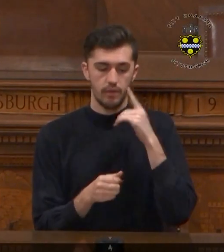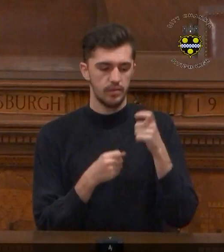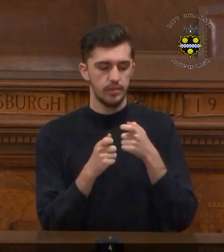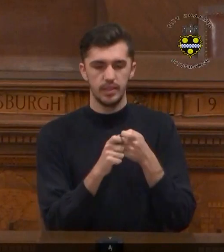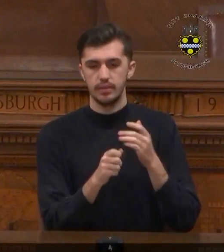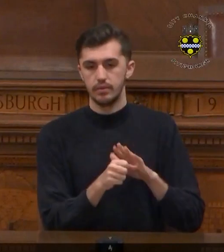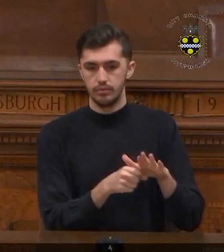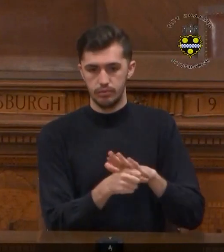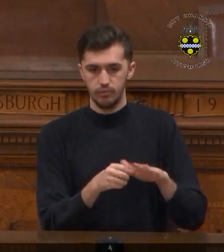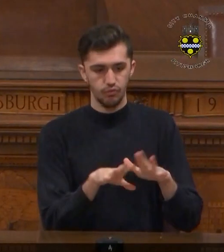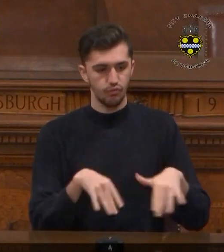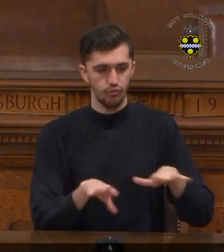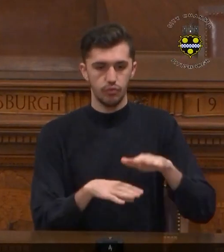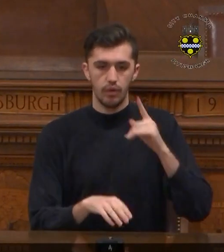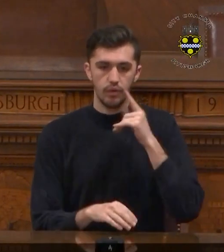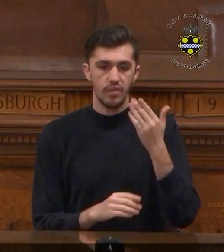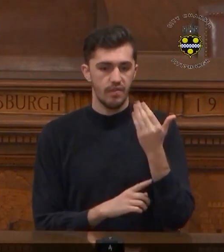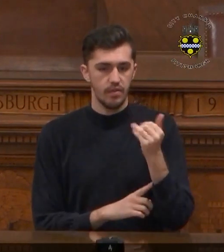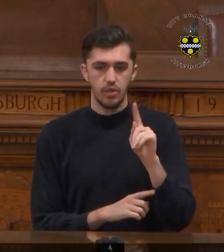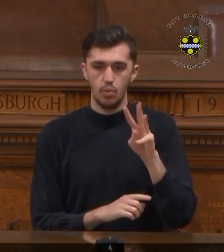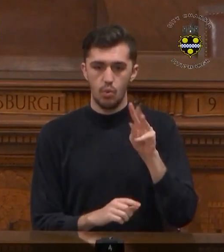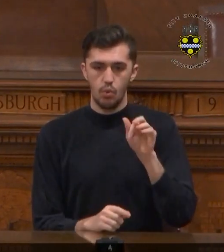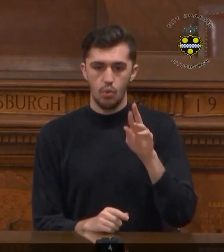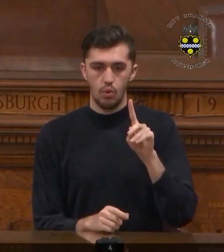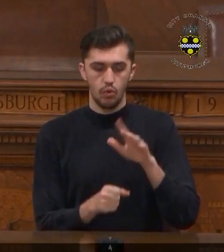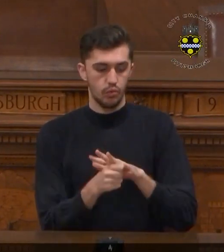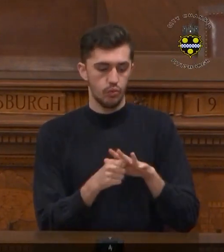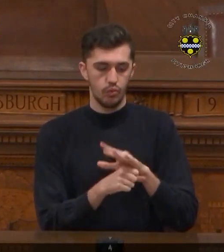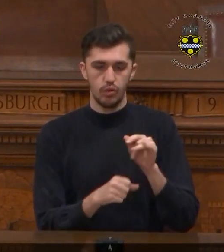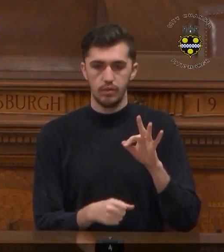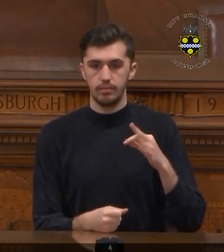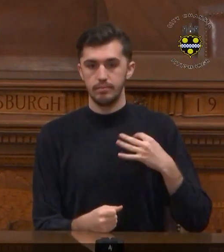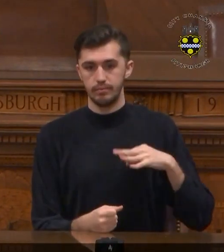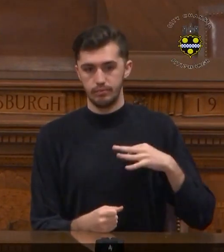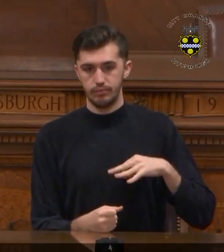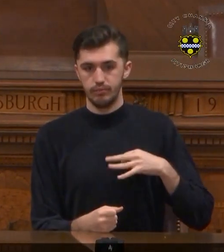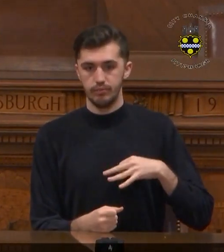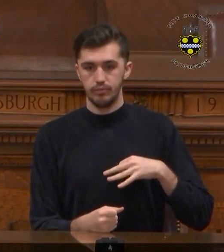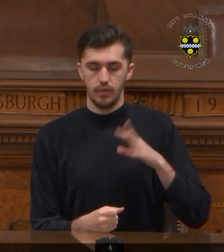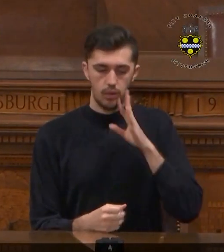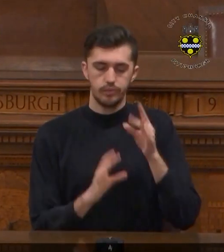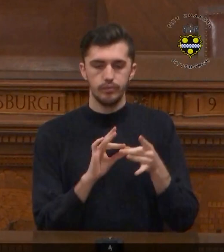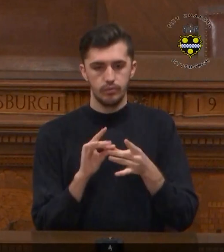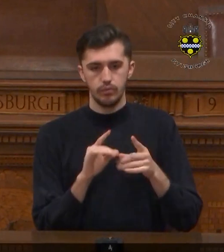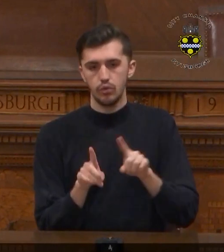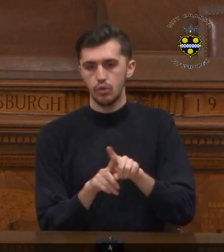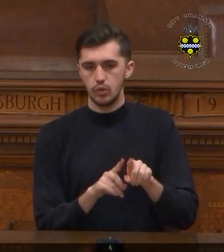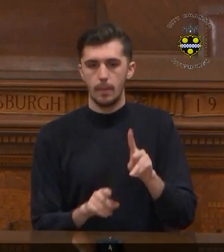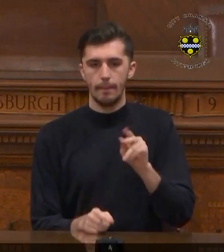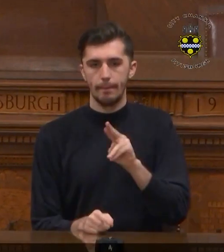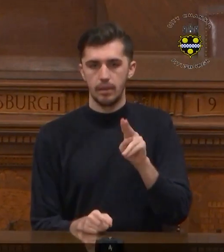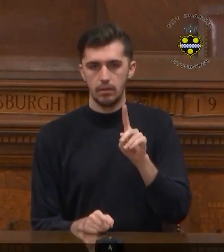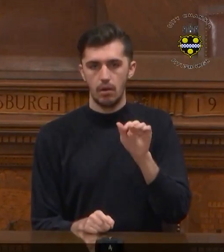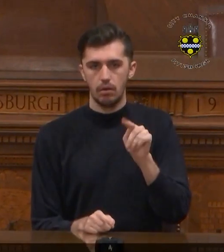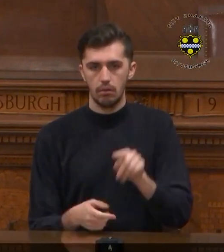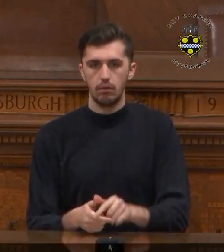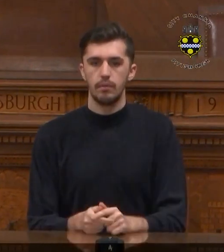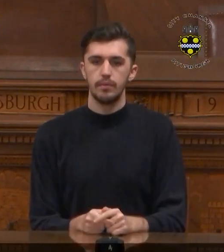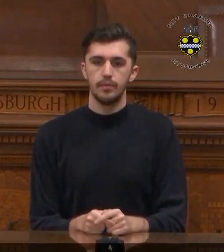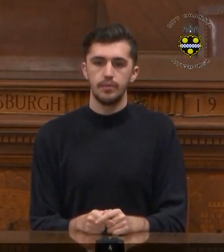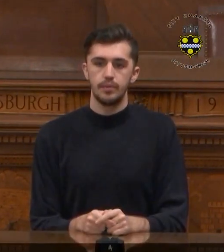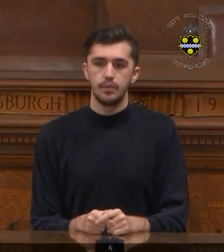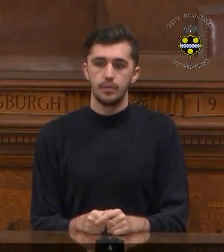the 15th Ward of the City of Pittsburgh in cooperation with a PennDOT construction project.